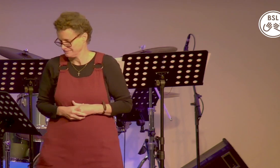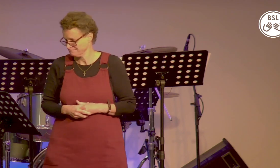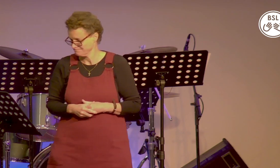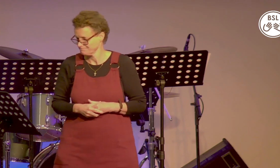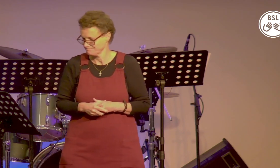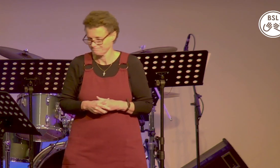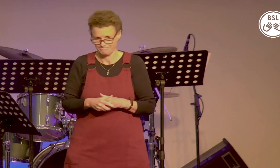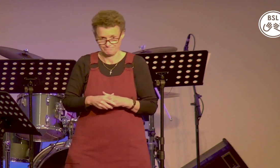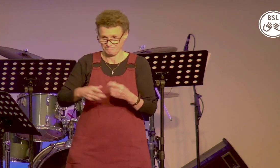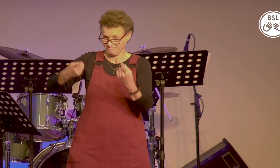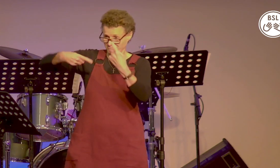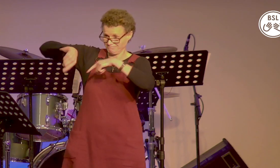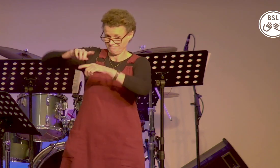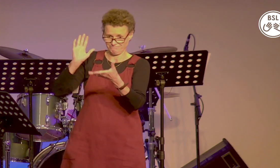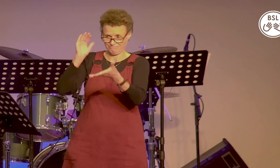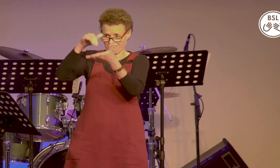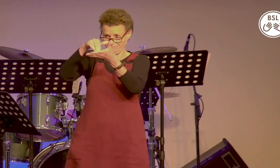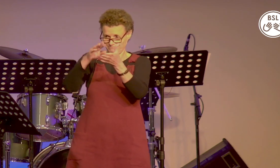Now, in verse